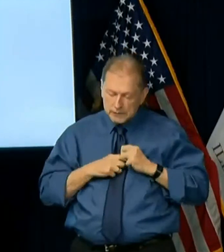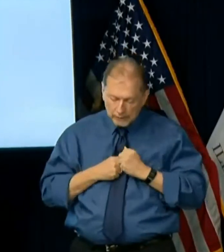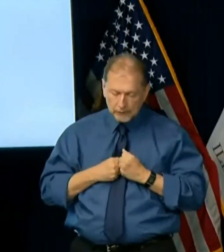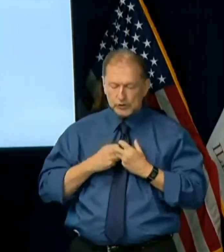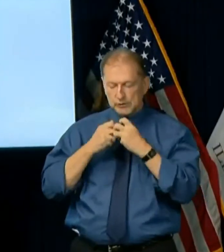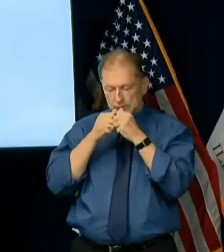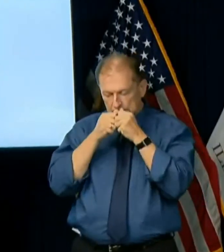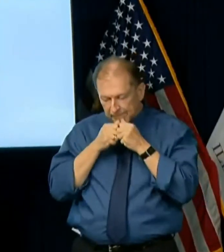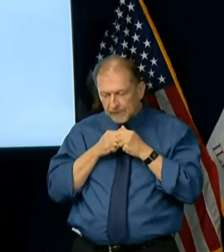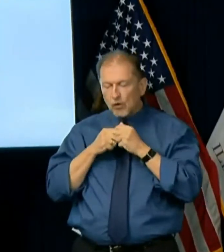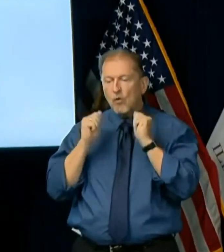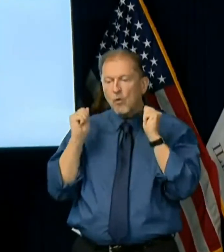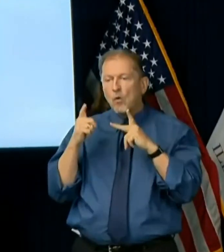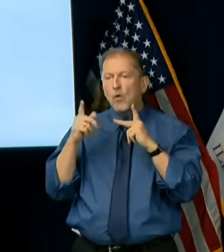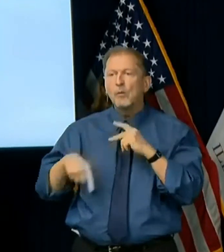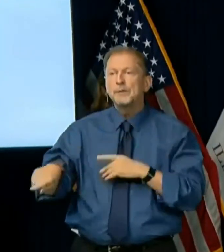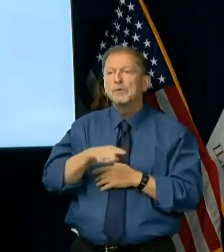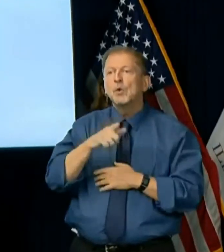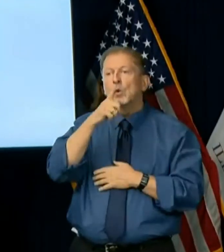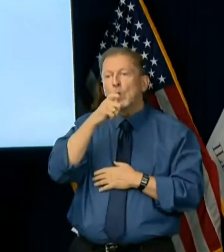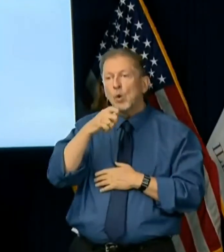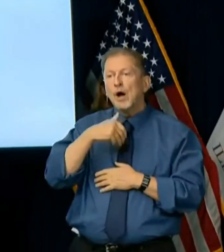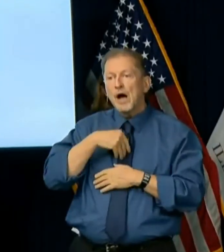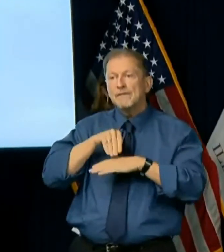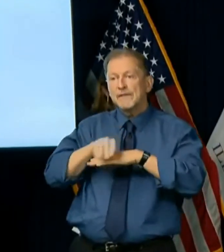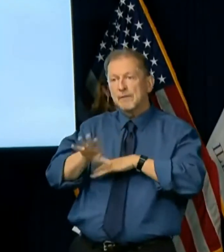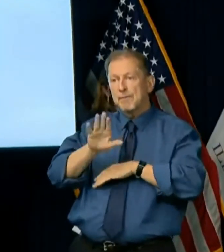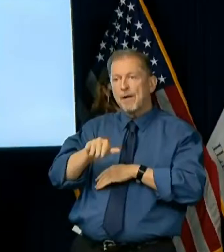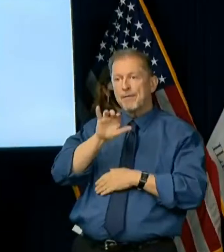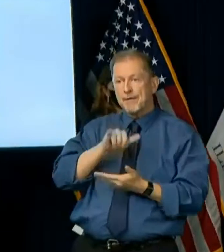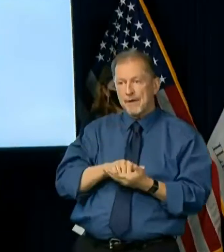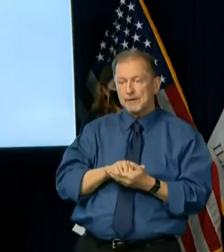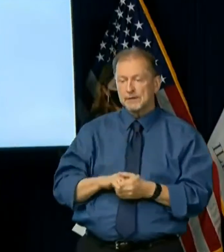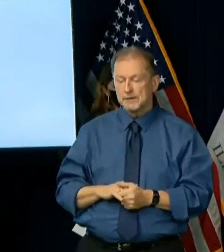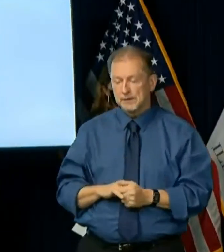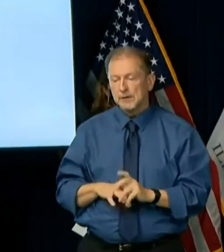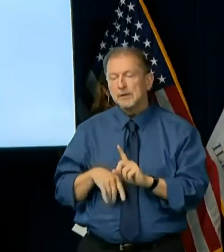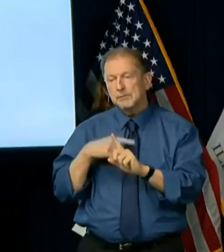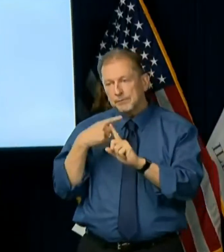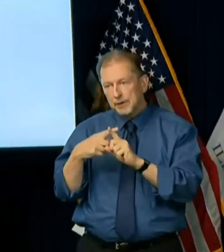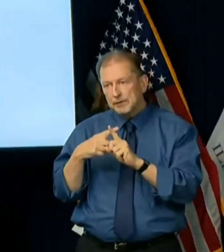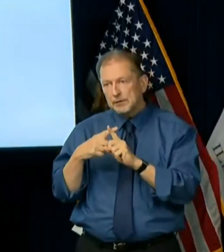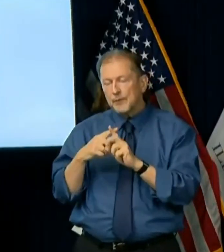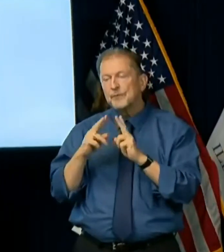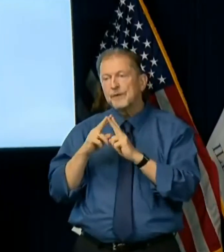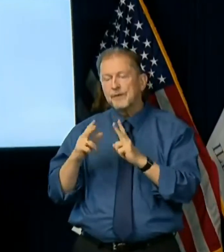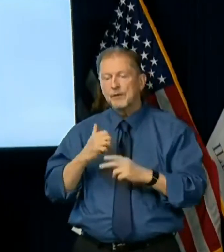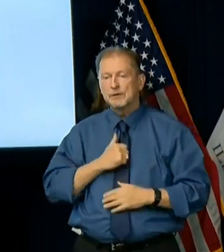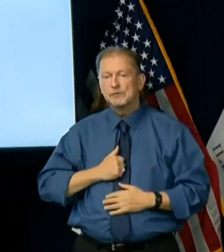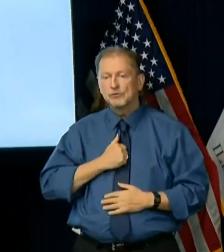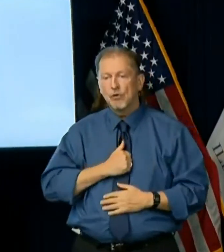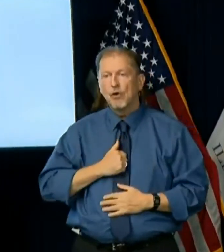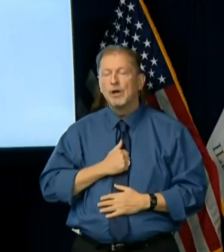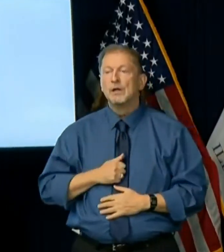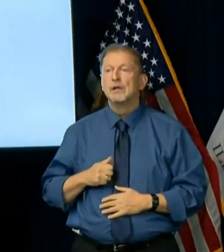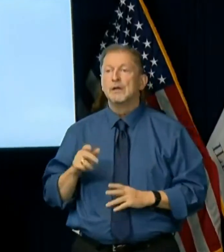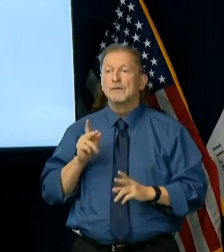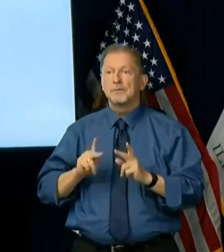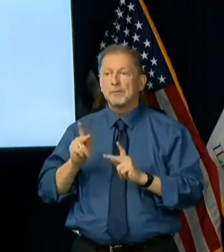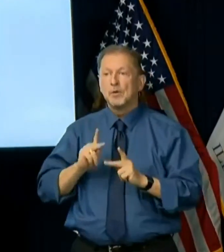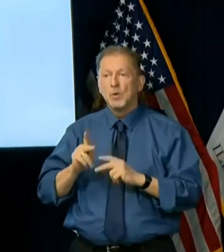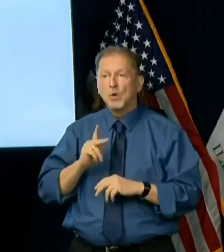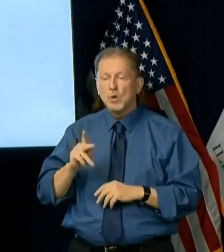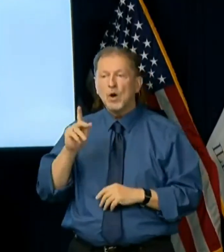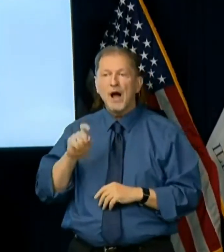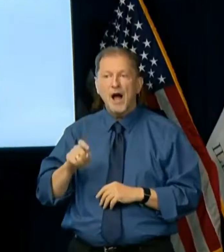everyone that has been affected. And I can add that I'm very sorry for those who've also had to bear the